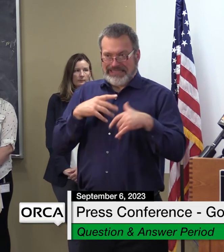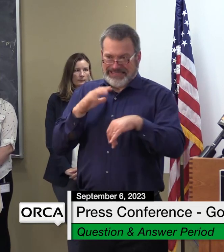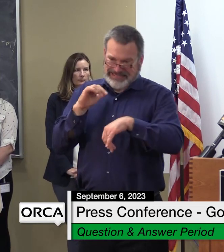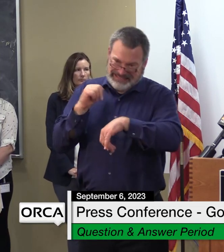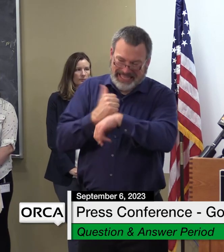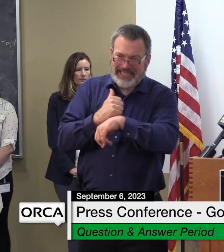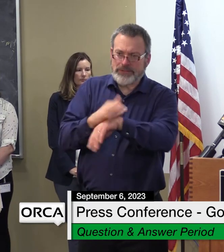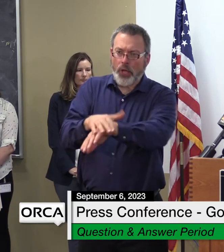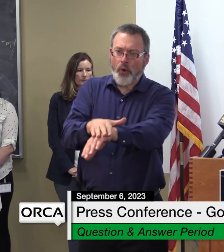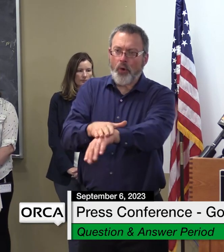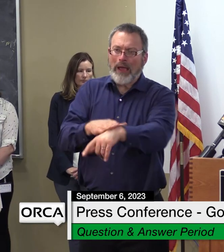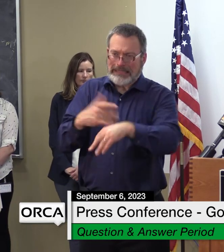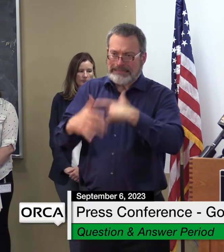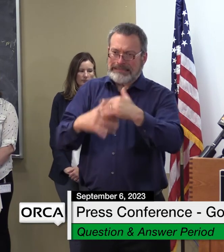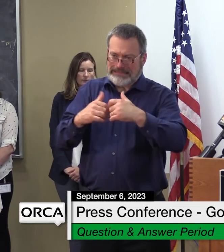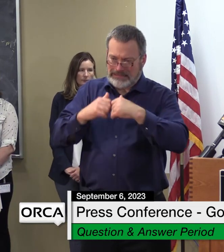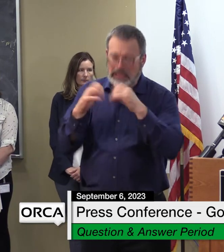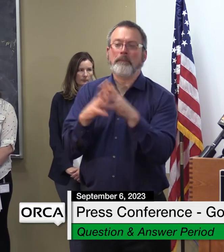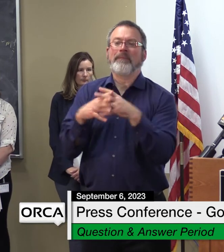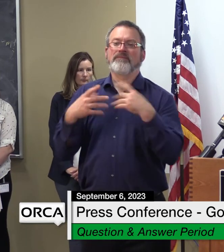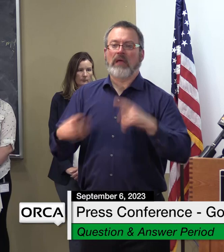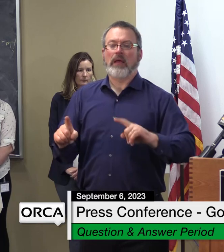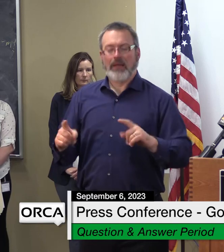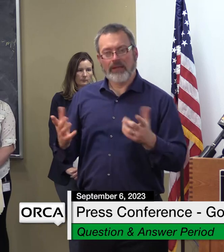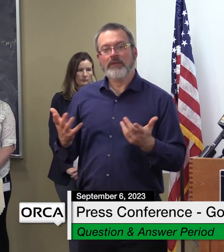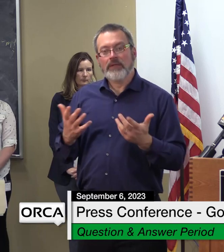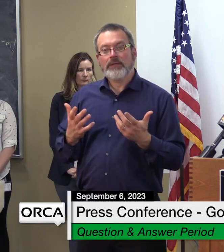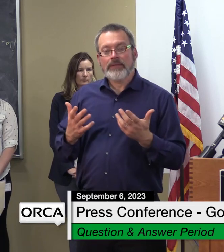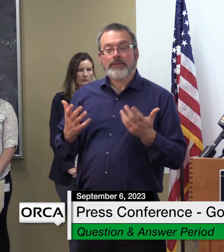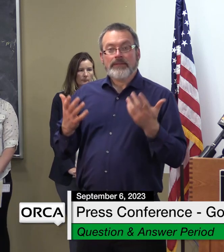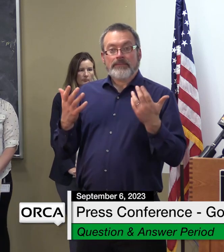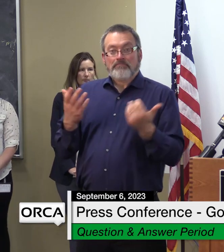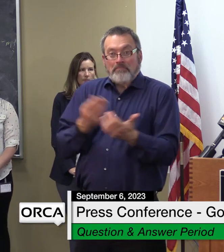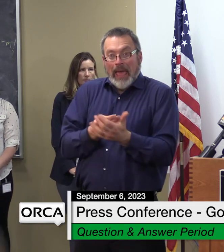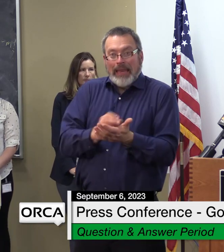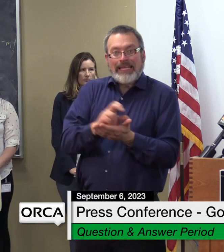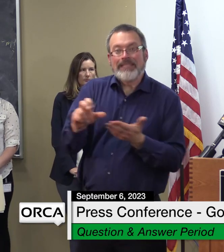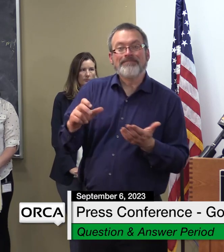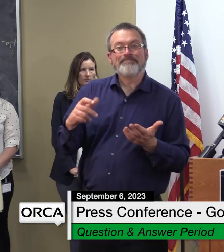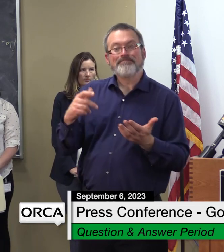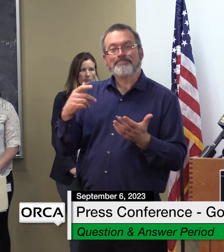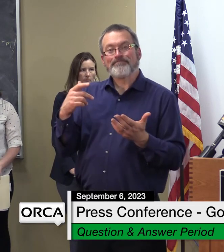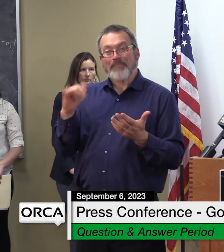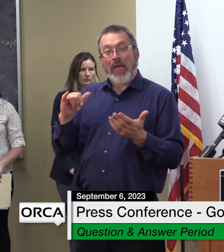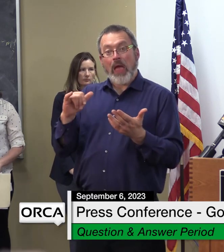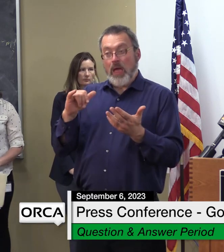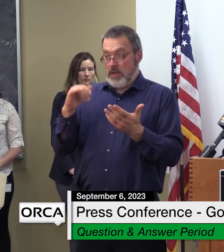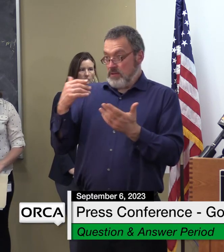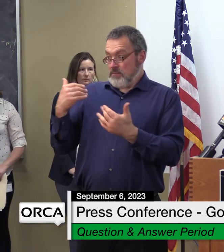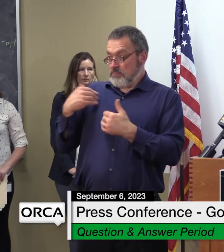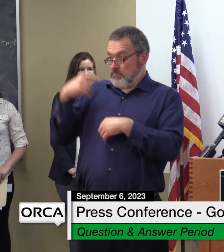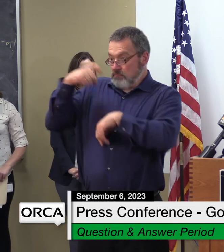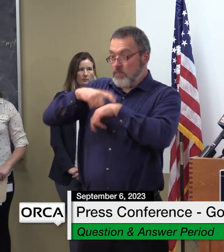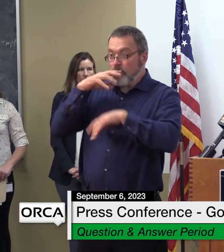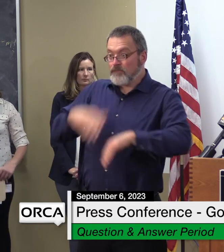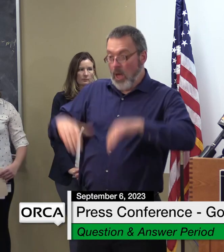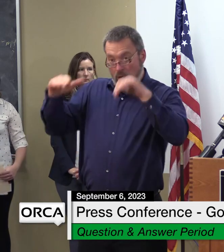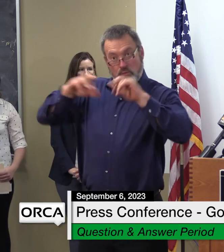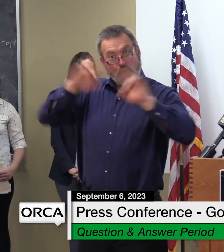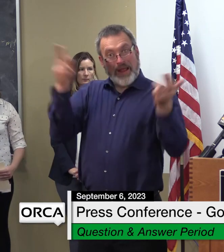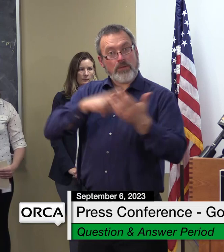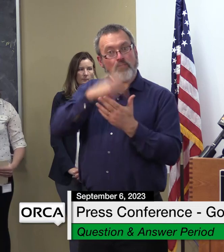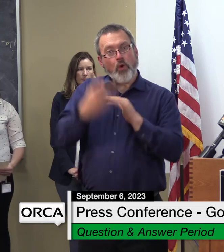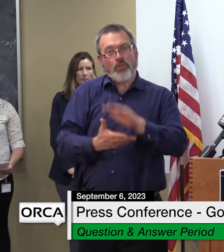So we didn't have, we don't have a program in place for that. It's again a fairly new